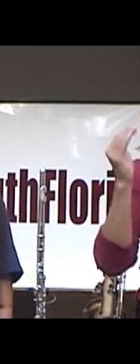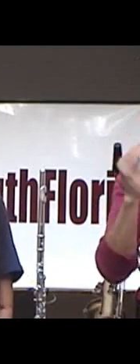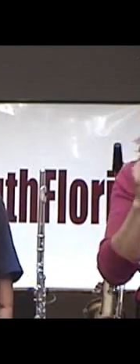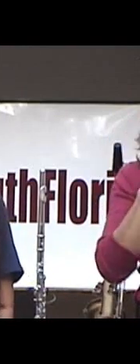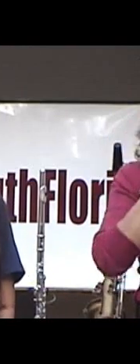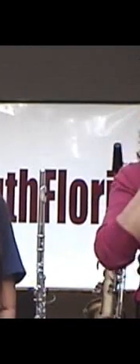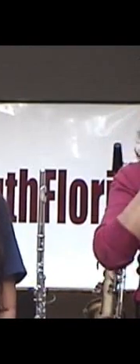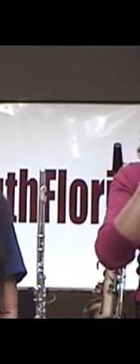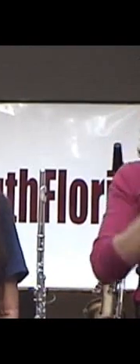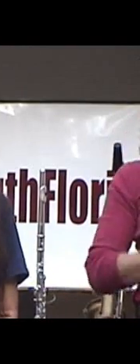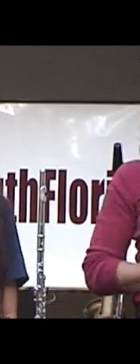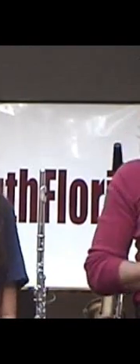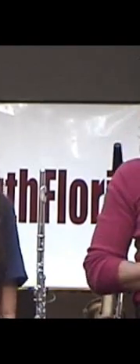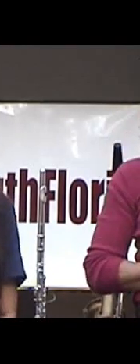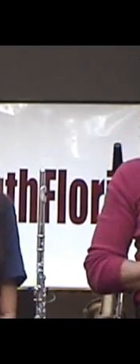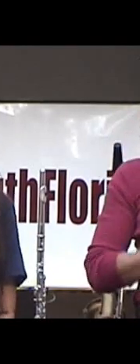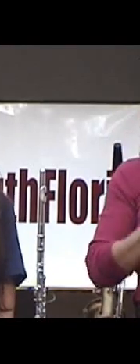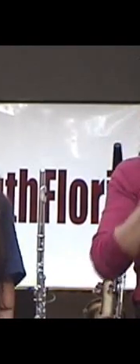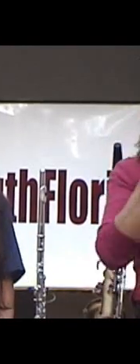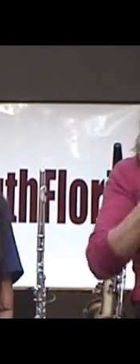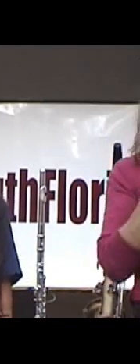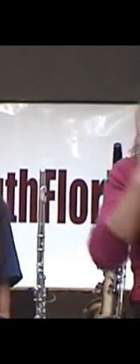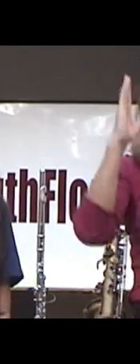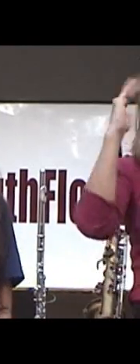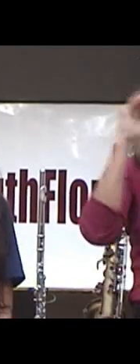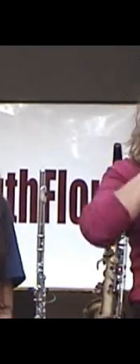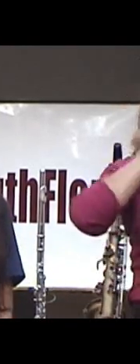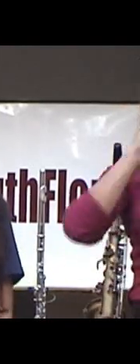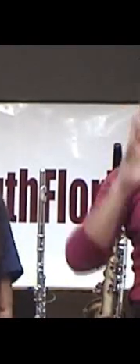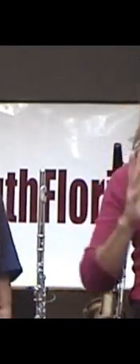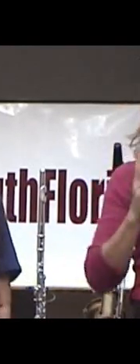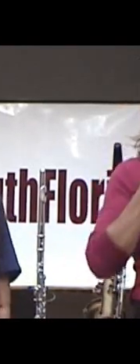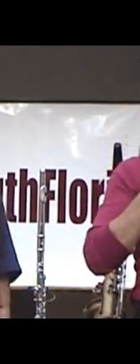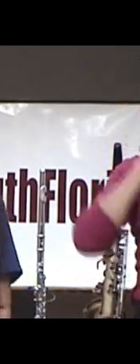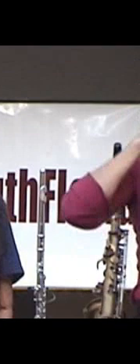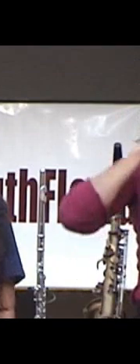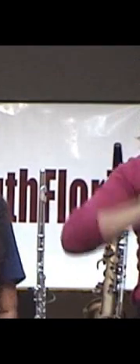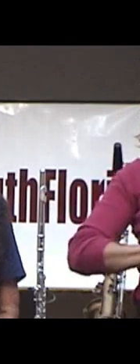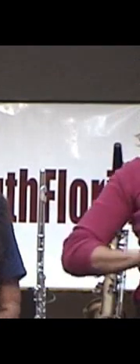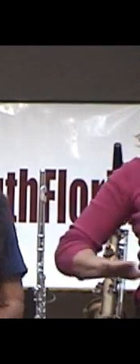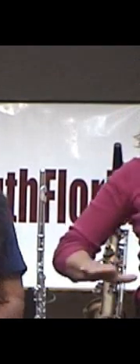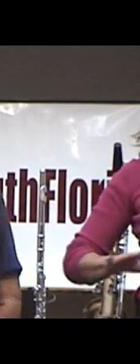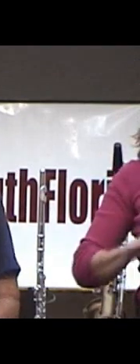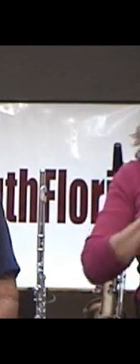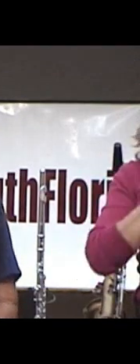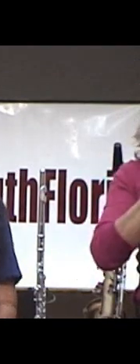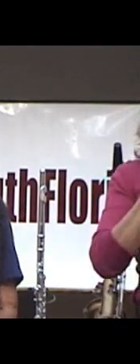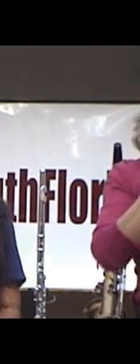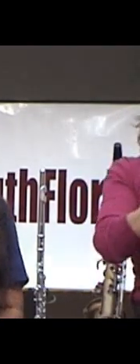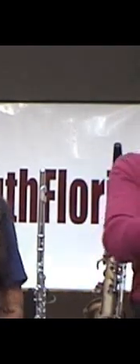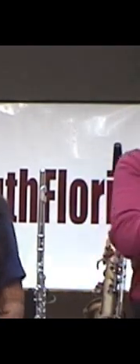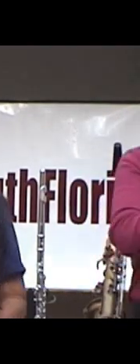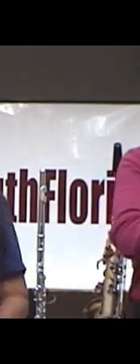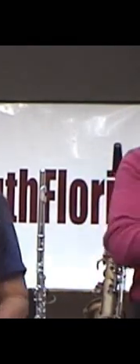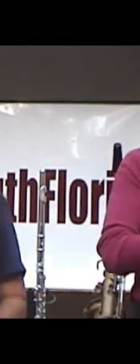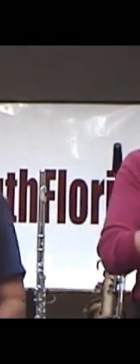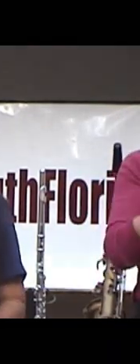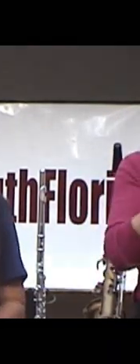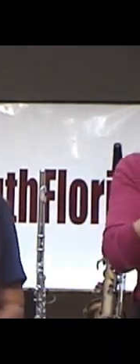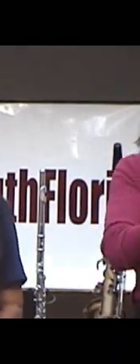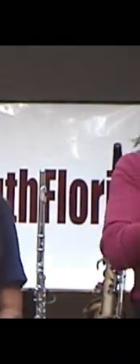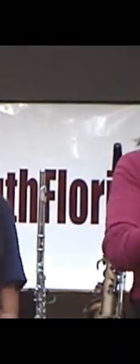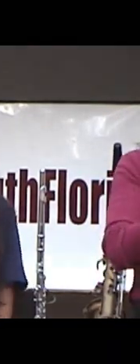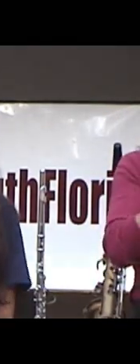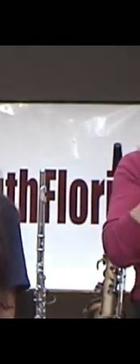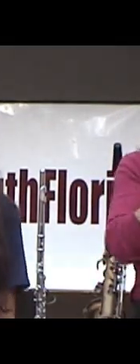surprisingly true. The world doesn't expect anything from kids. Sure, we go to school, get good grades, clean